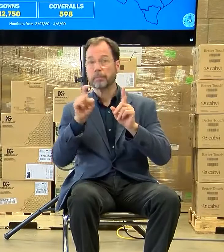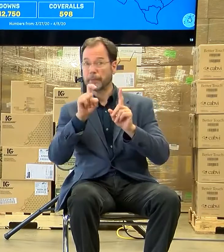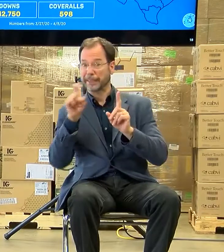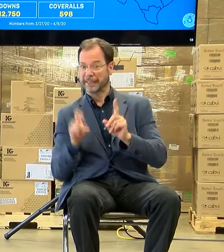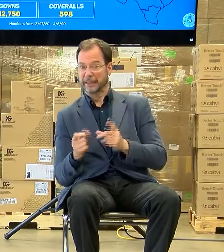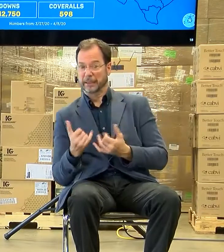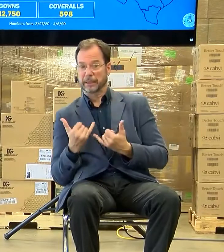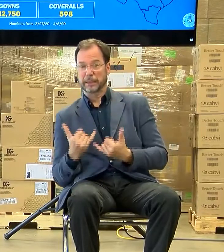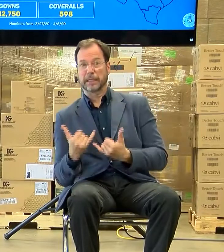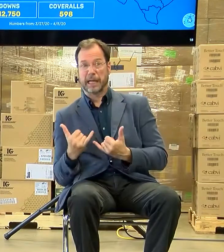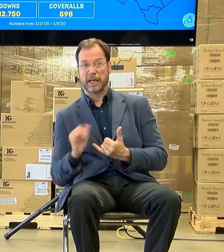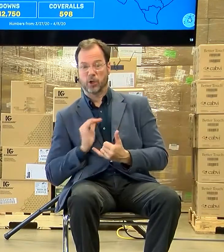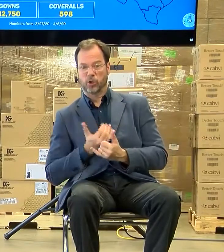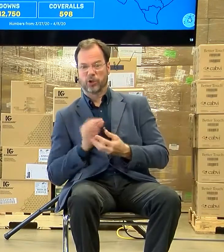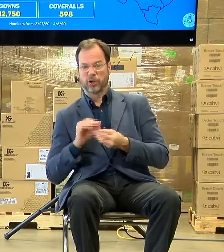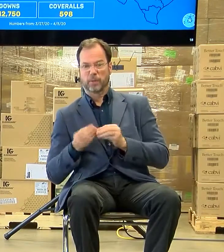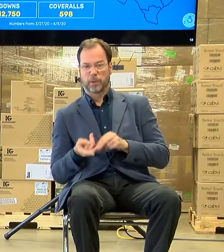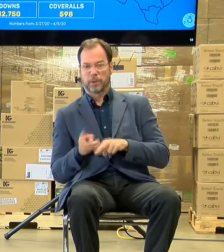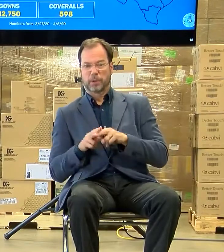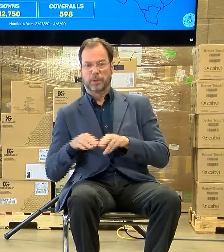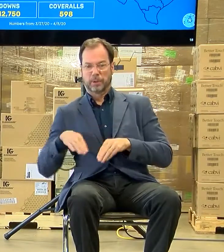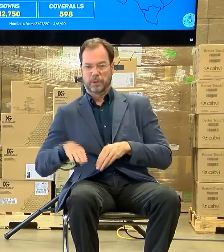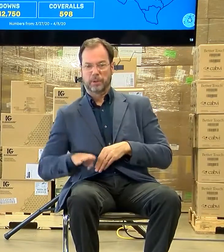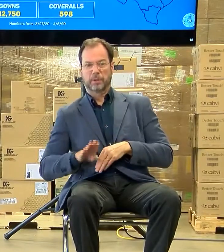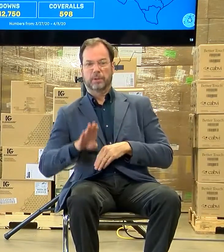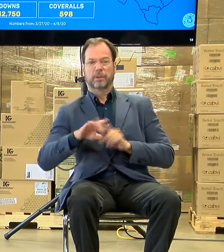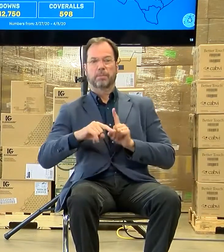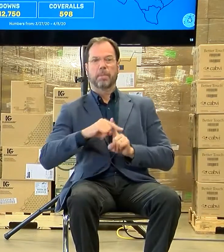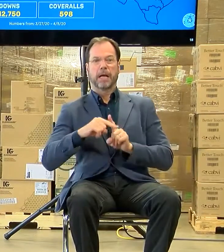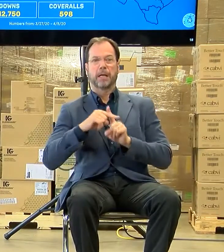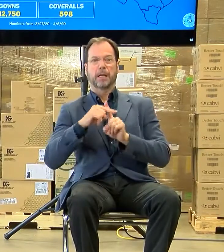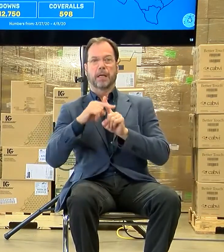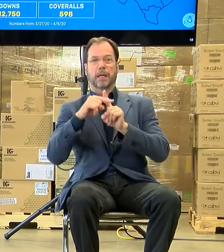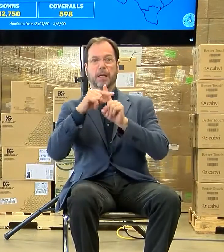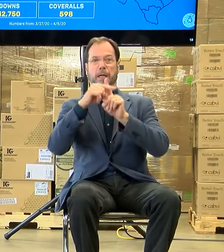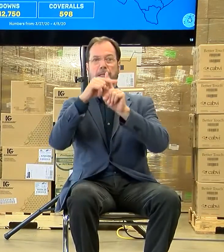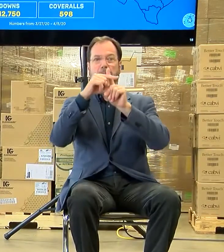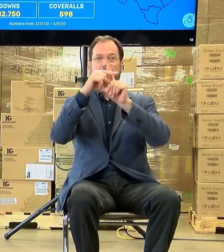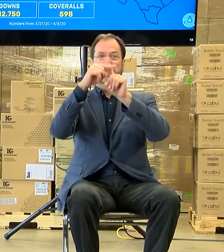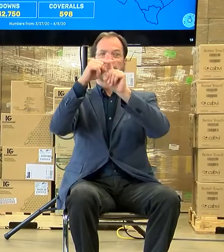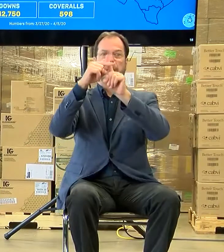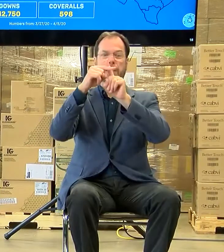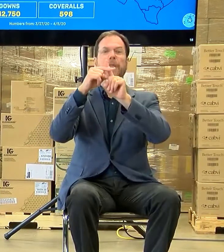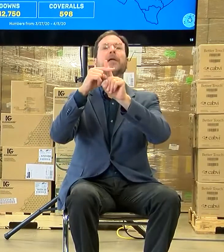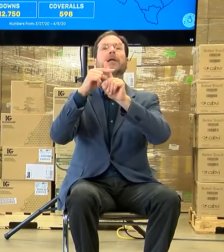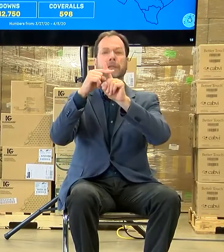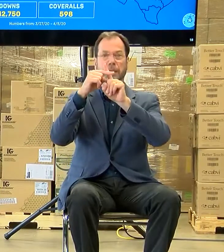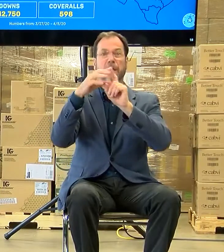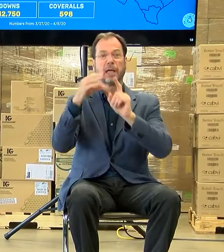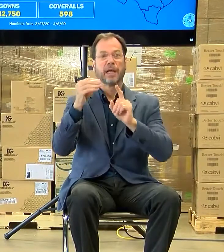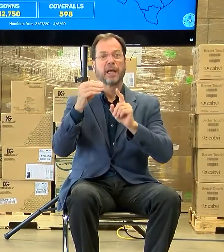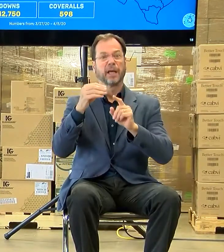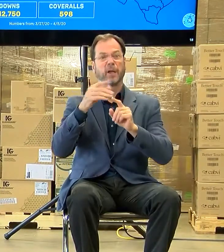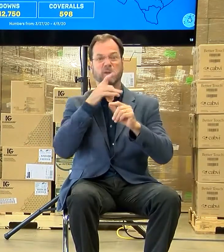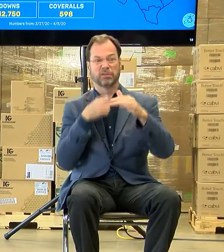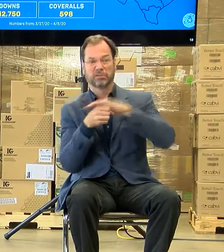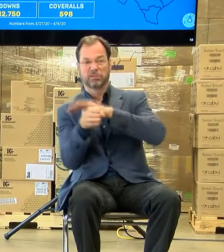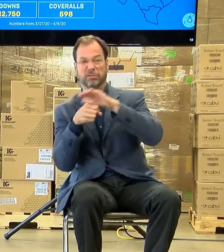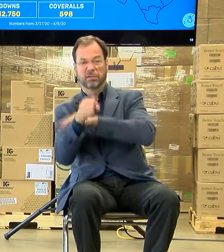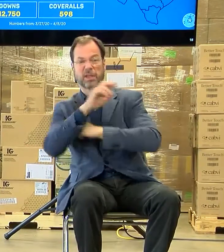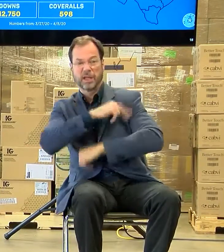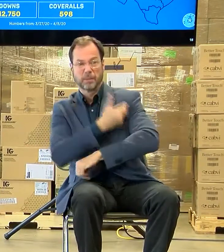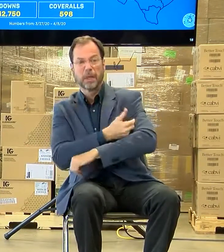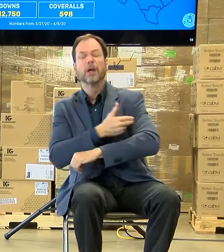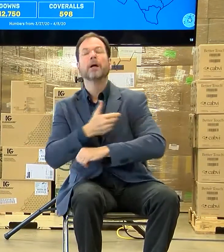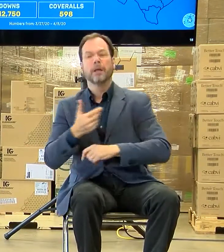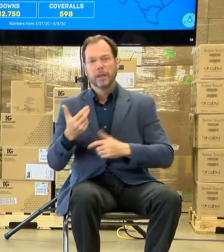is on the rise in the number of people who test positive, as well as the increase in the number of people who are being hospitalized,